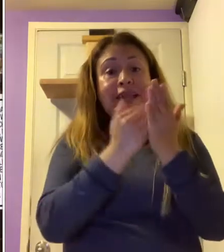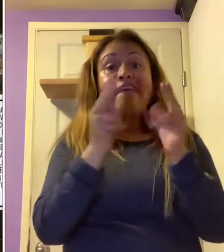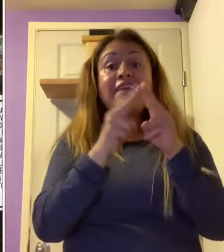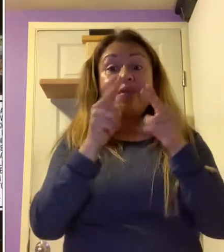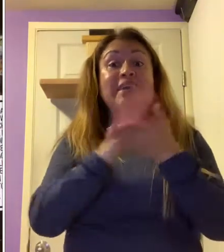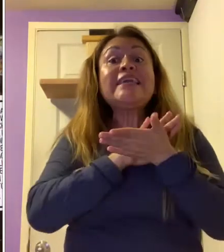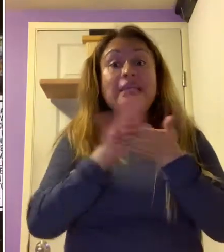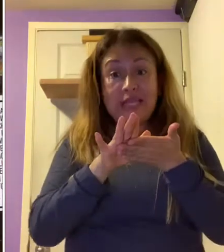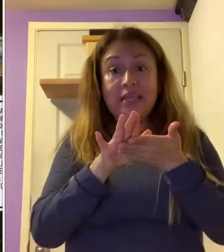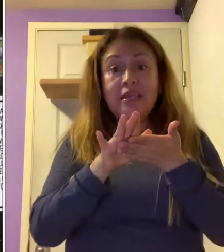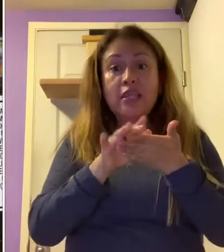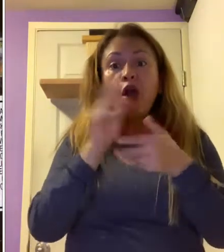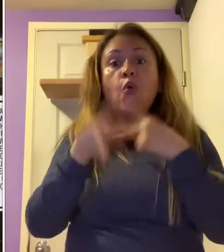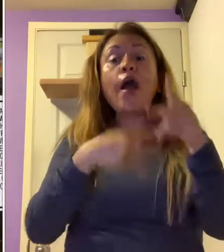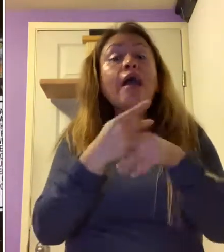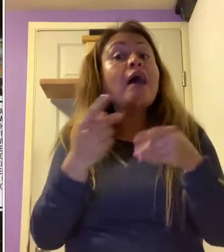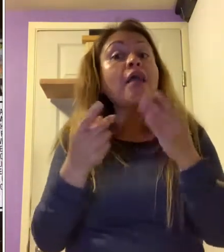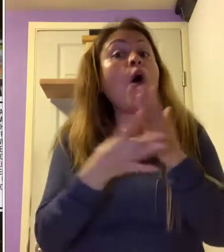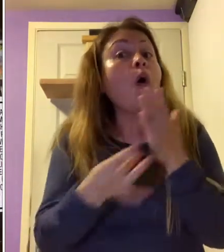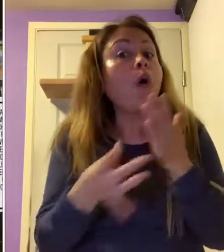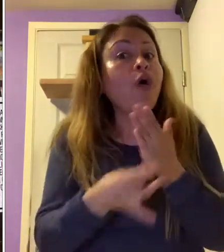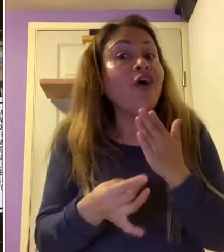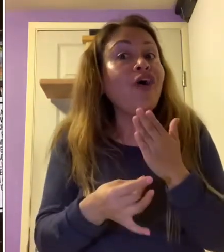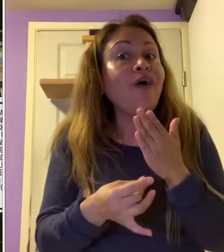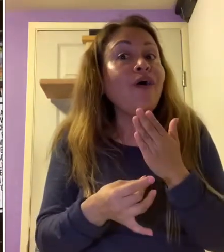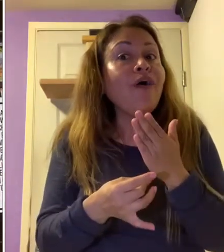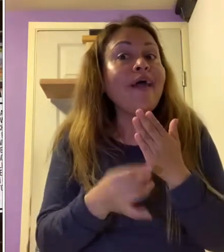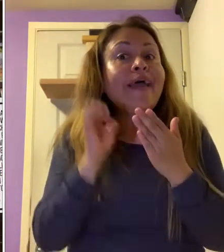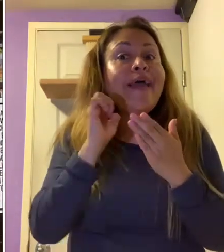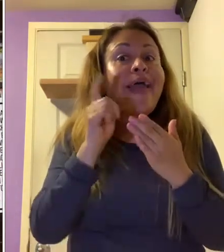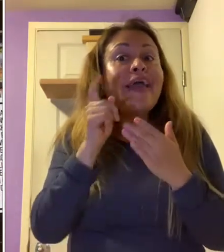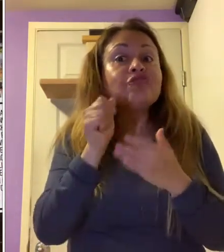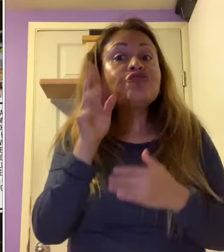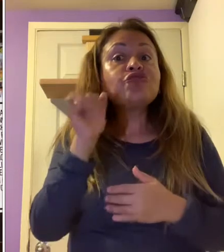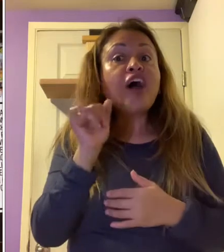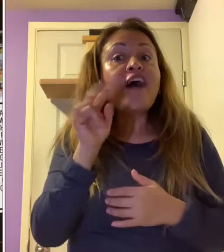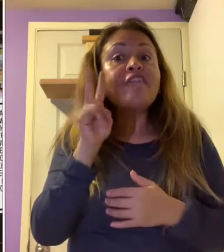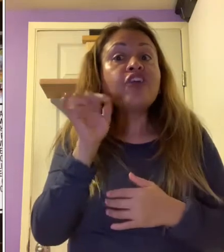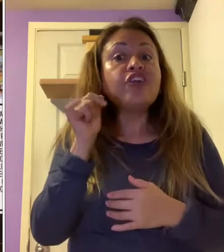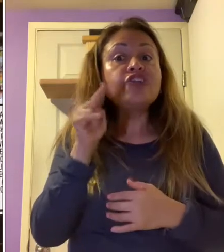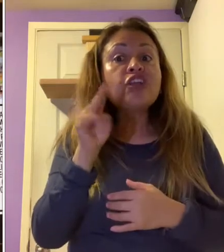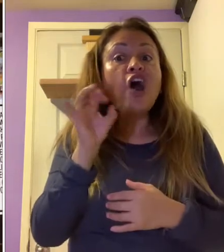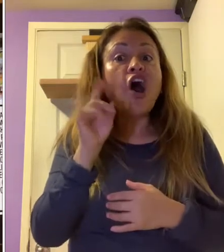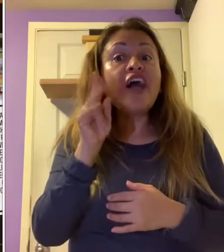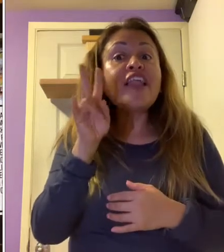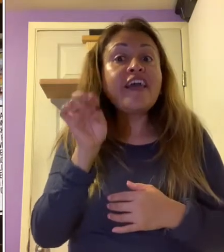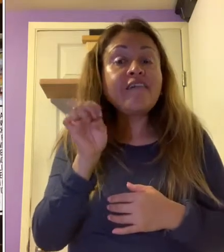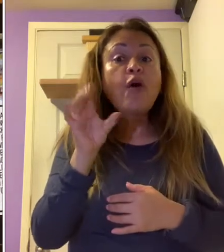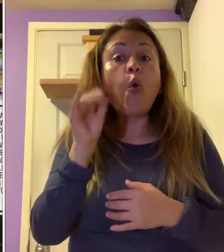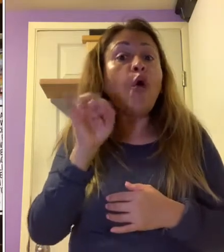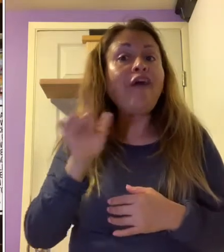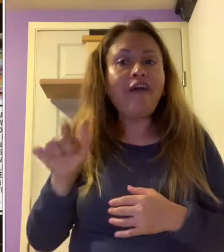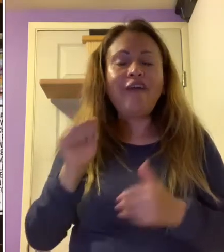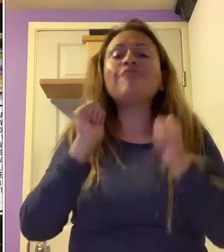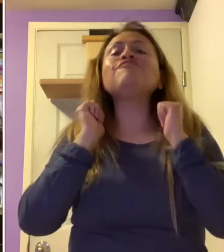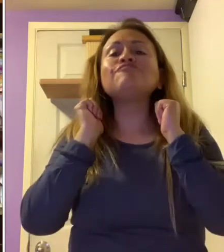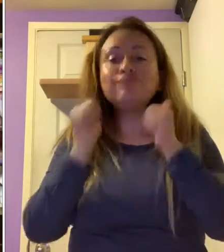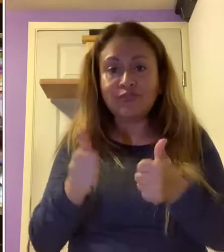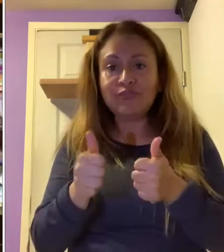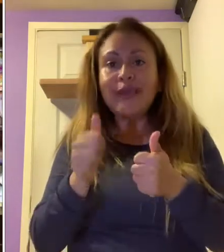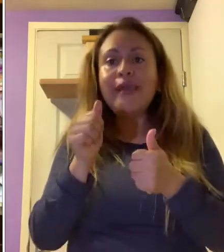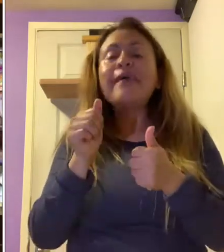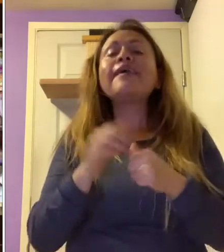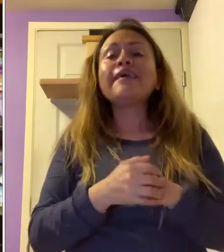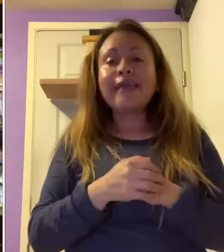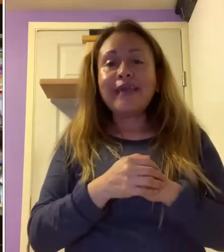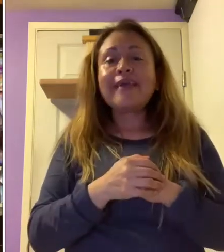Look at the ingredients. Very clean. What kind of oil are they using to cook this in? extra virgin olive oil. No canola,